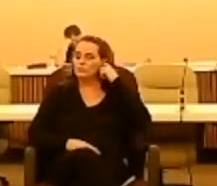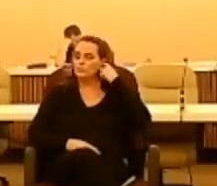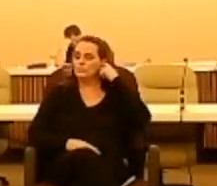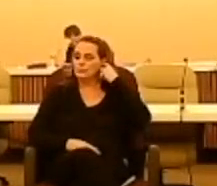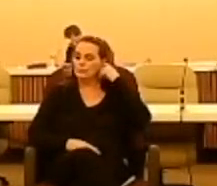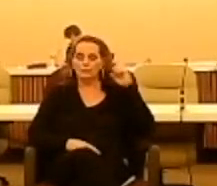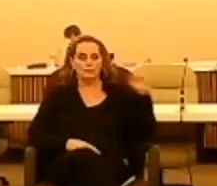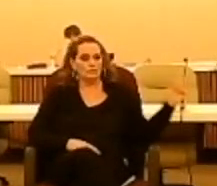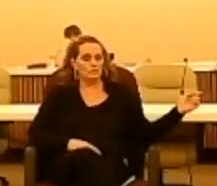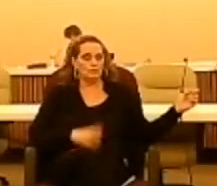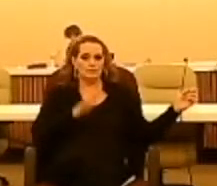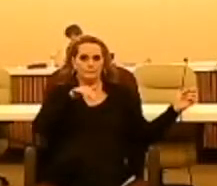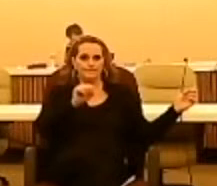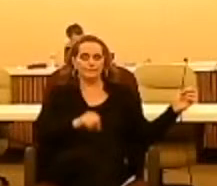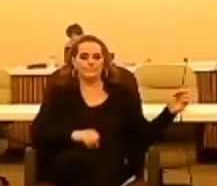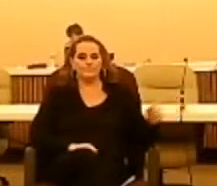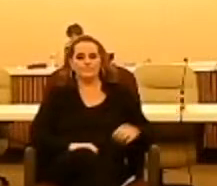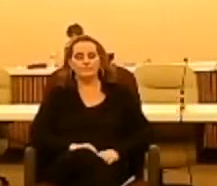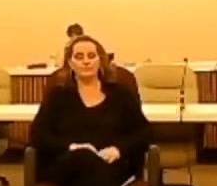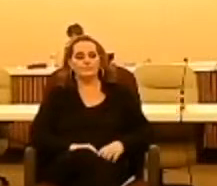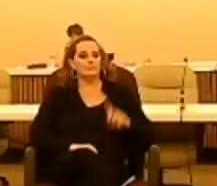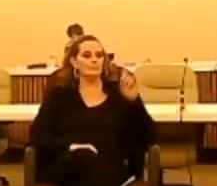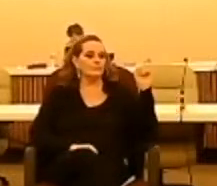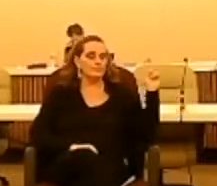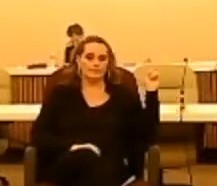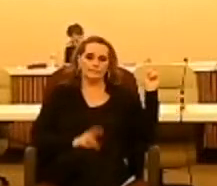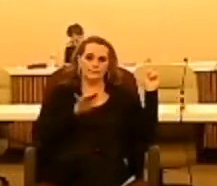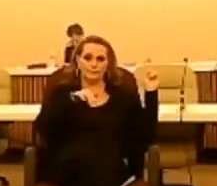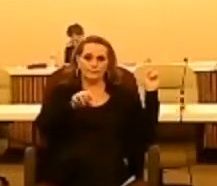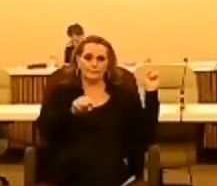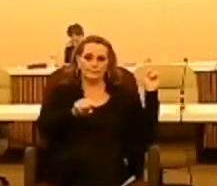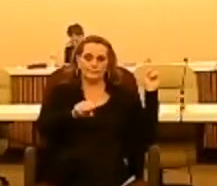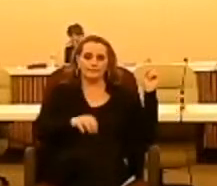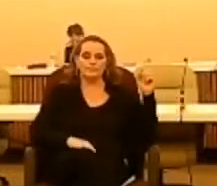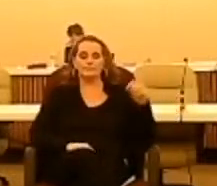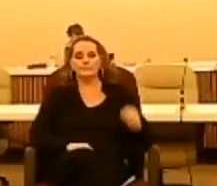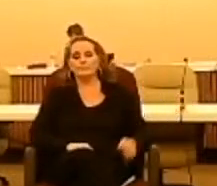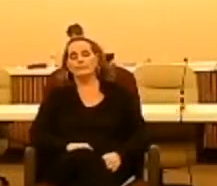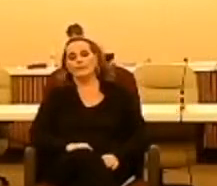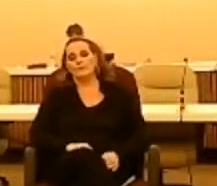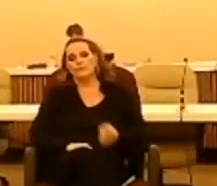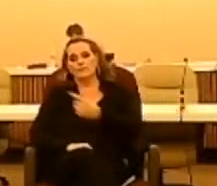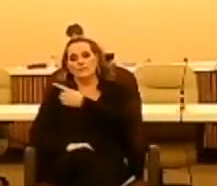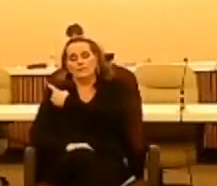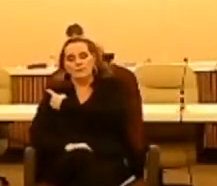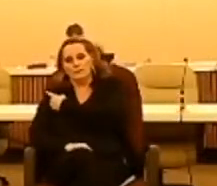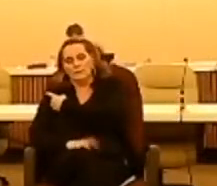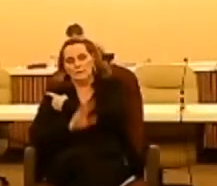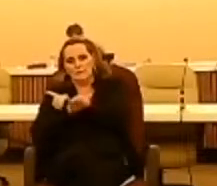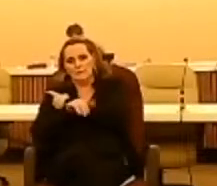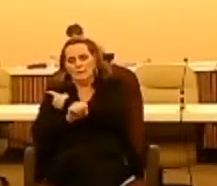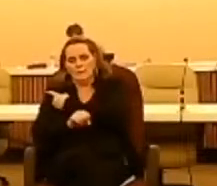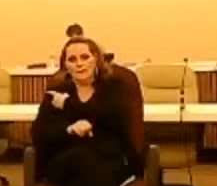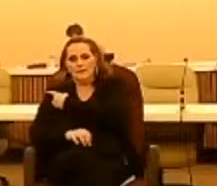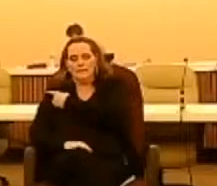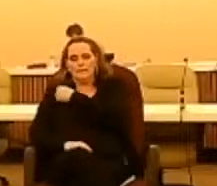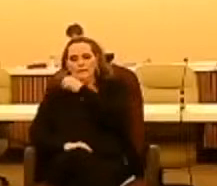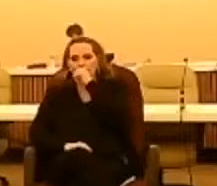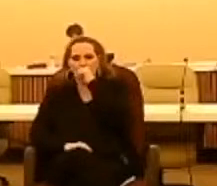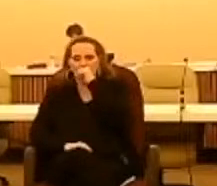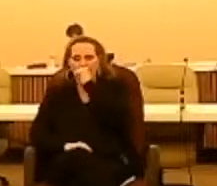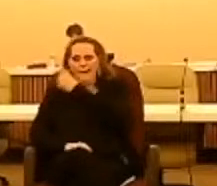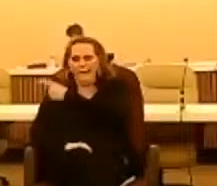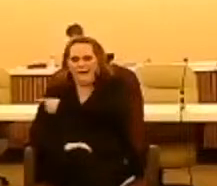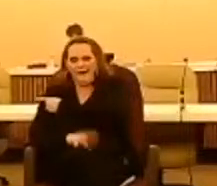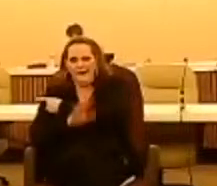Councilmember Barley, Aye. Councilmember Stafford, Aye. Councilmember Safranik, Aye.